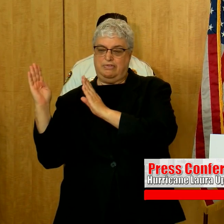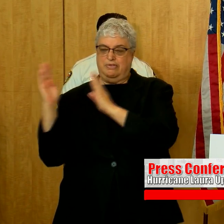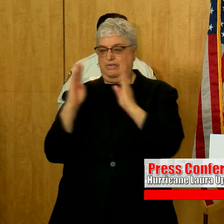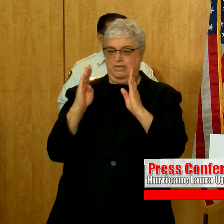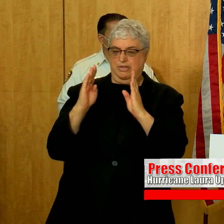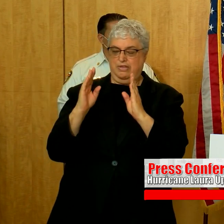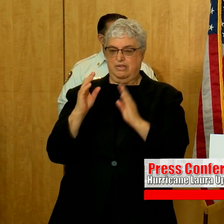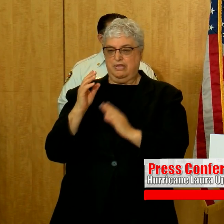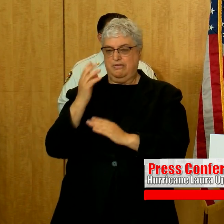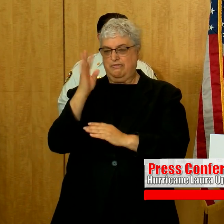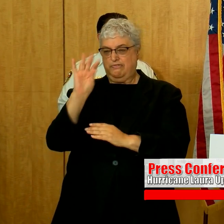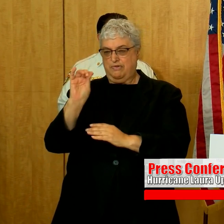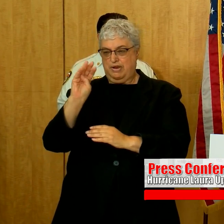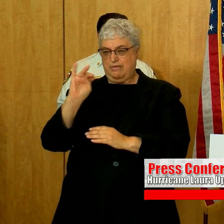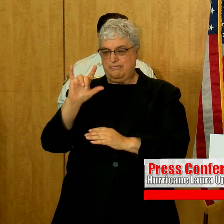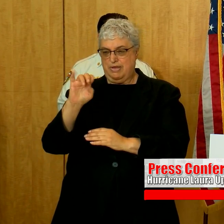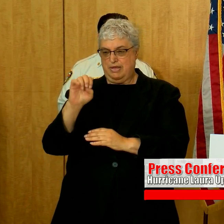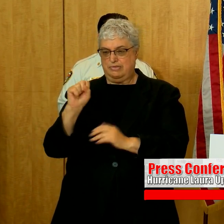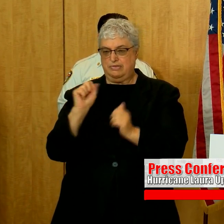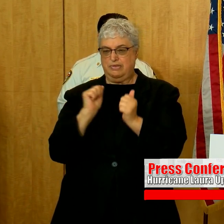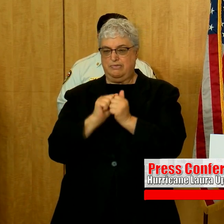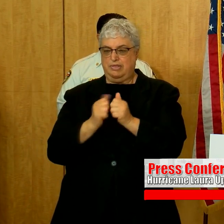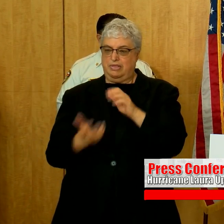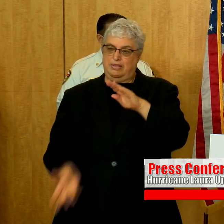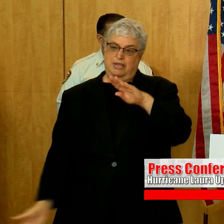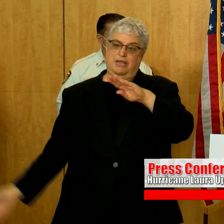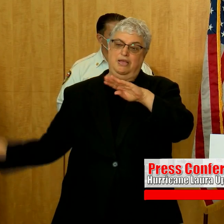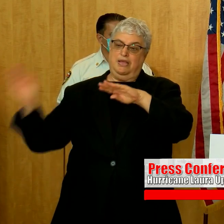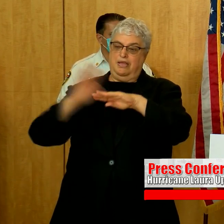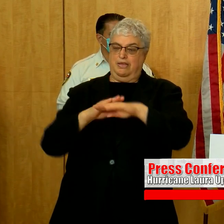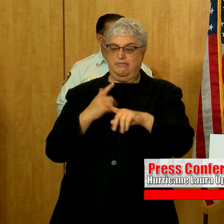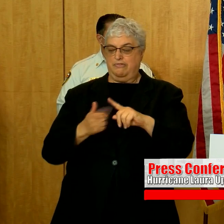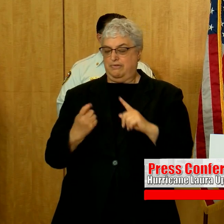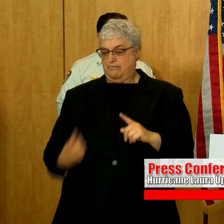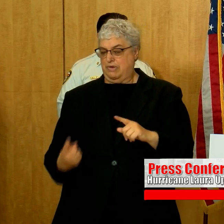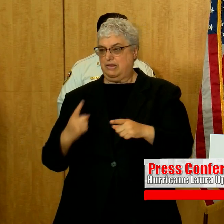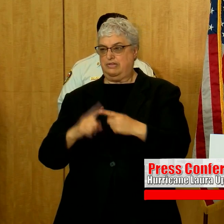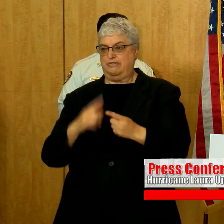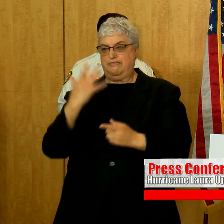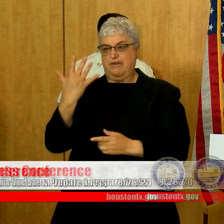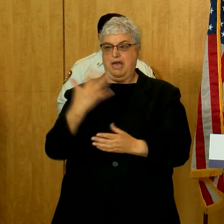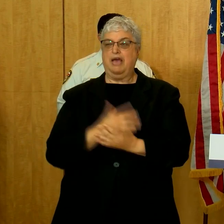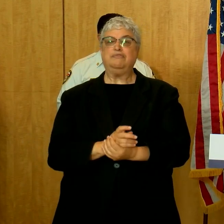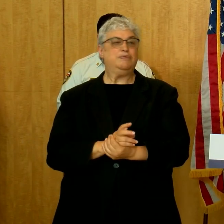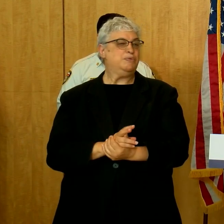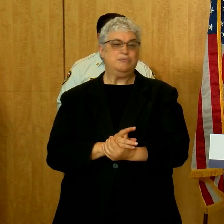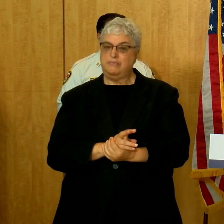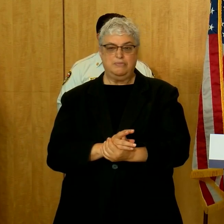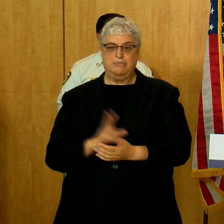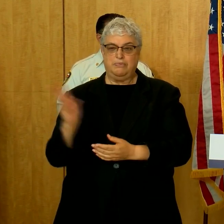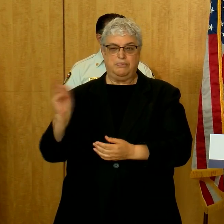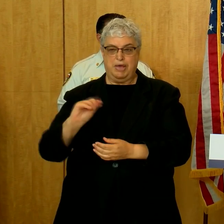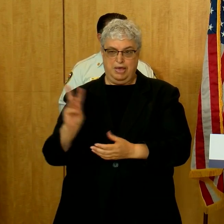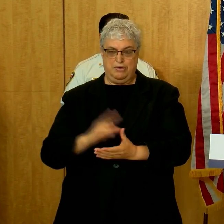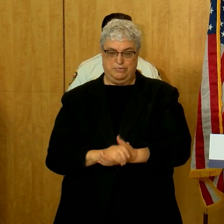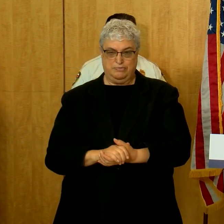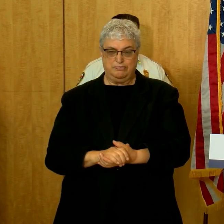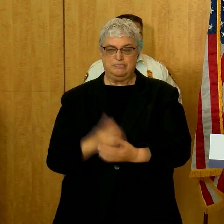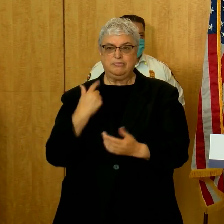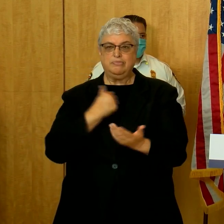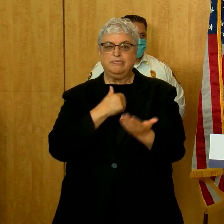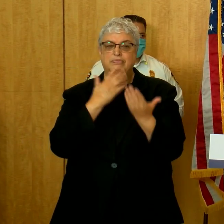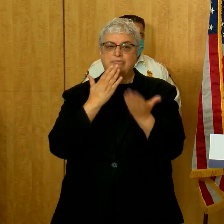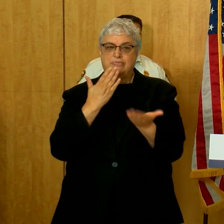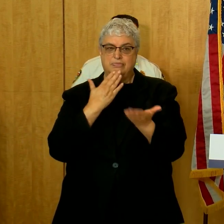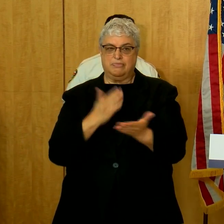could be catastrophic, especially with the rapid intensification. And so let's be grateful, let's be thankful,